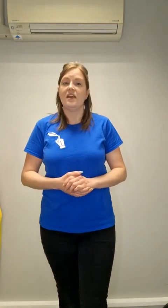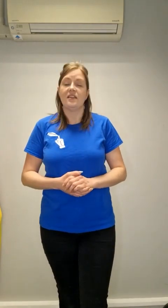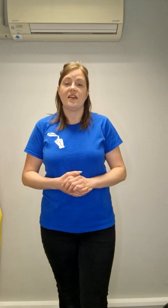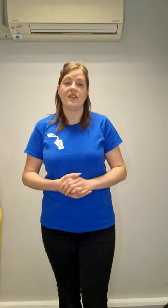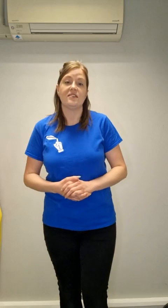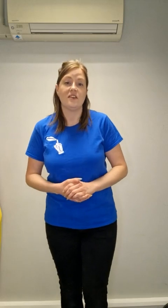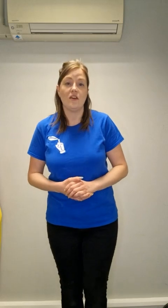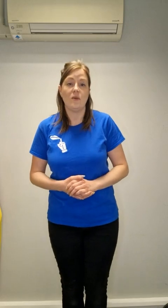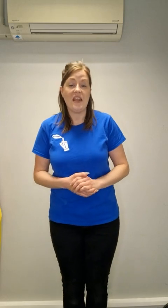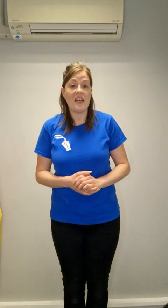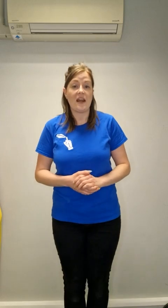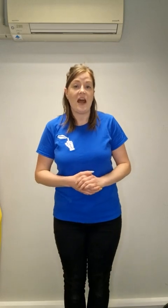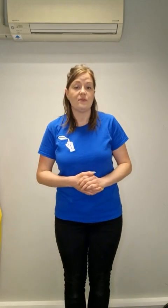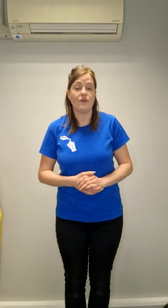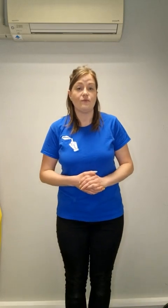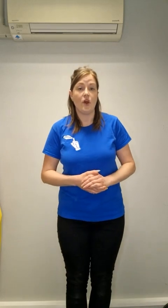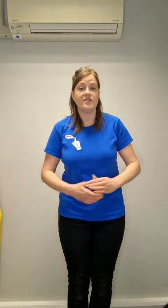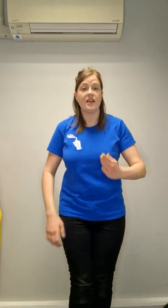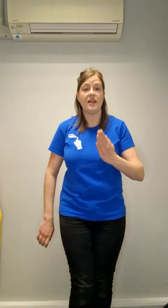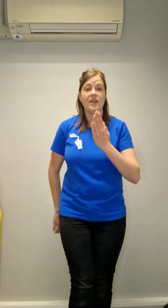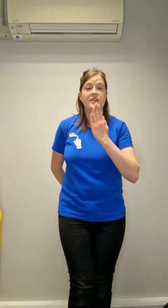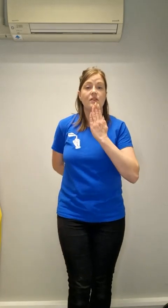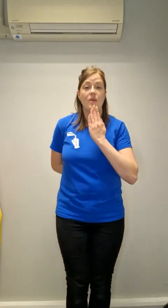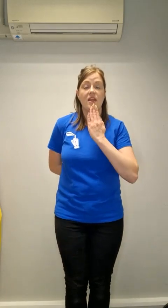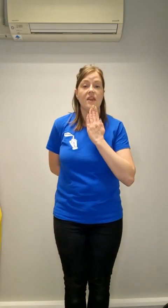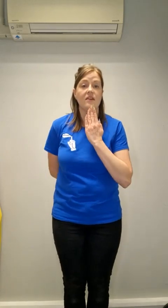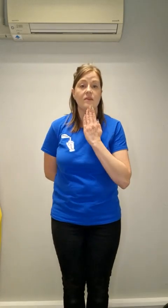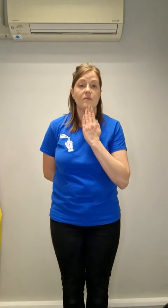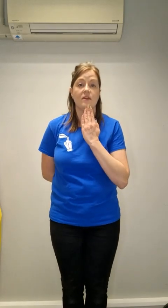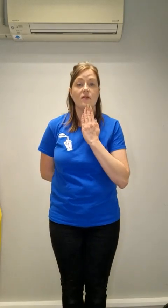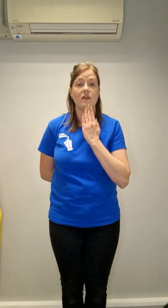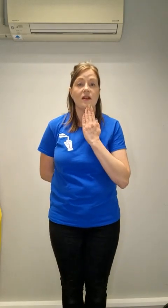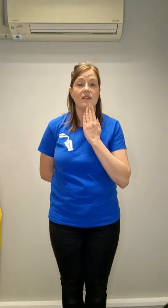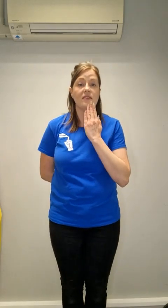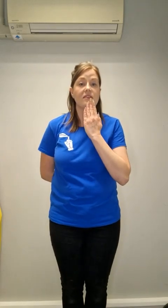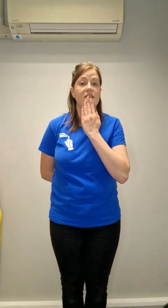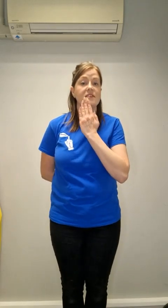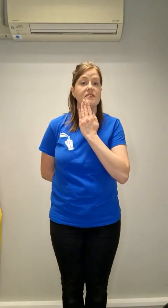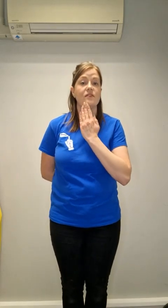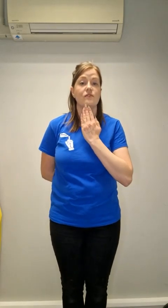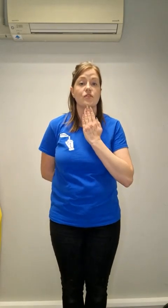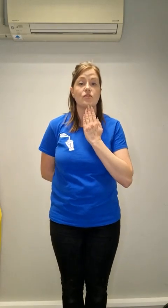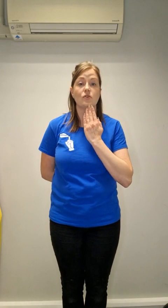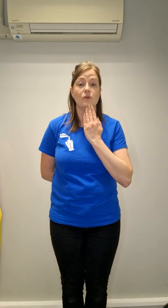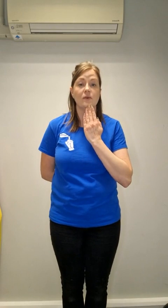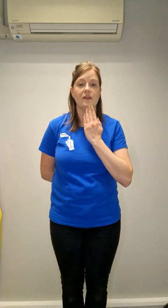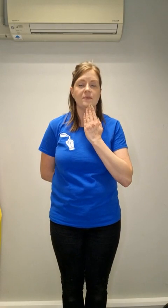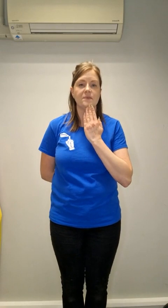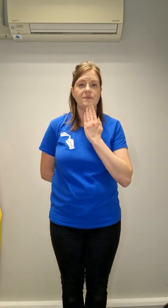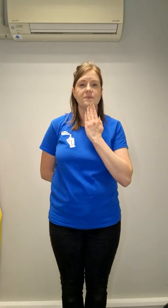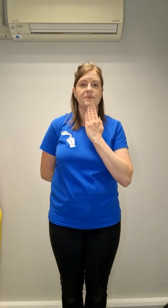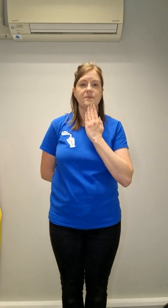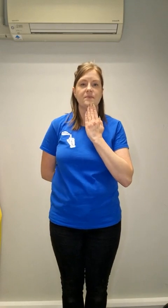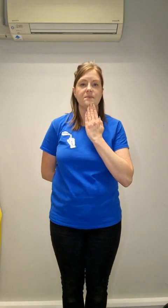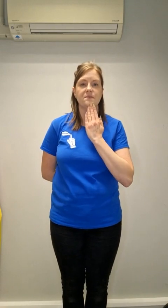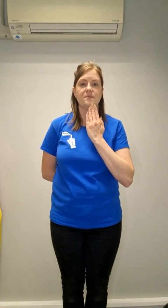They can circle in and out vertically. So in would look like this for school. So